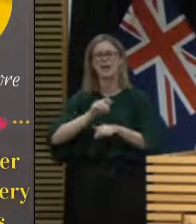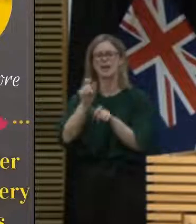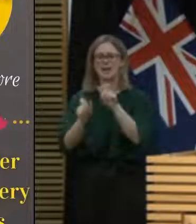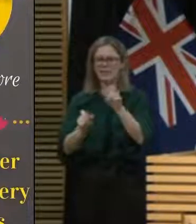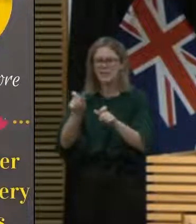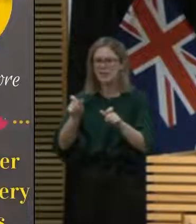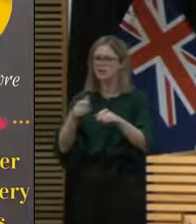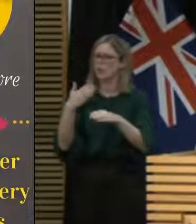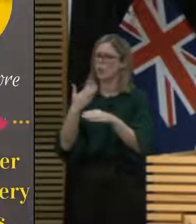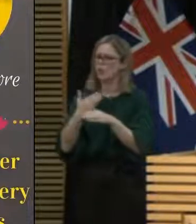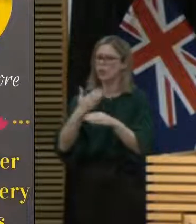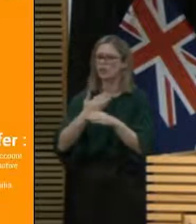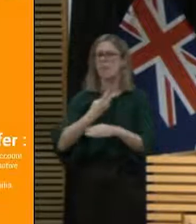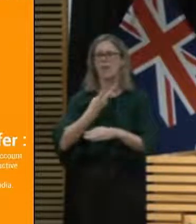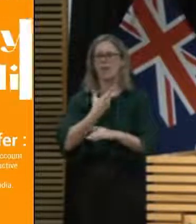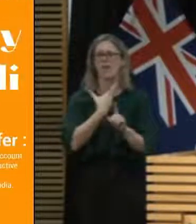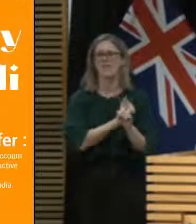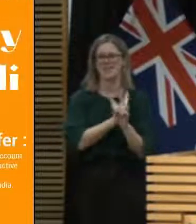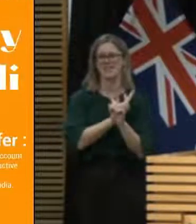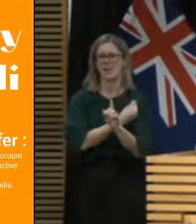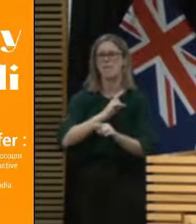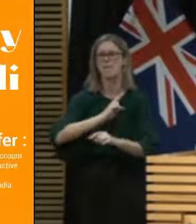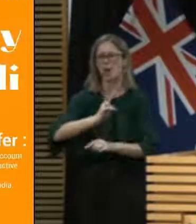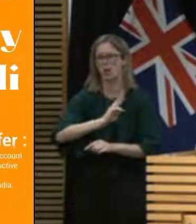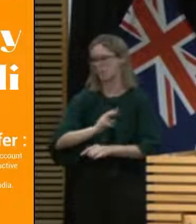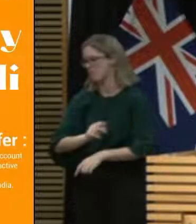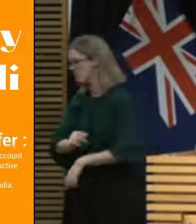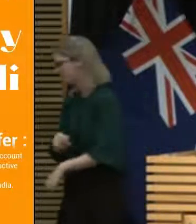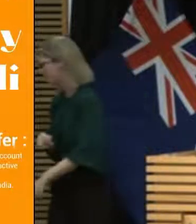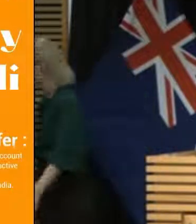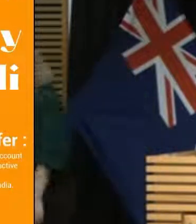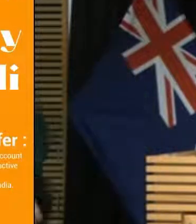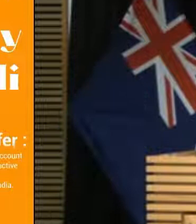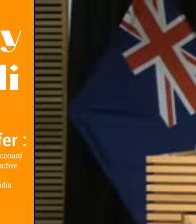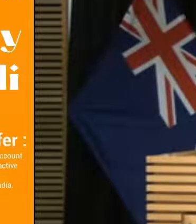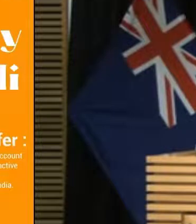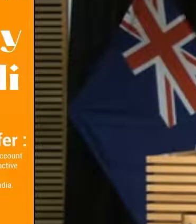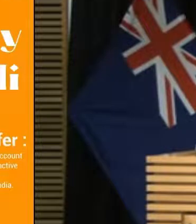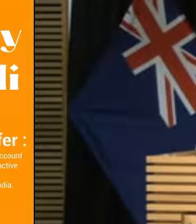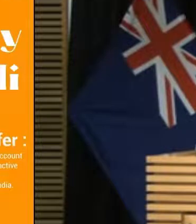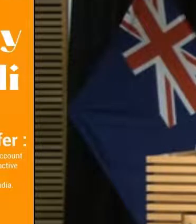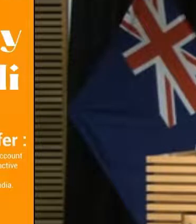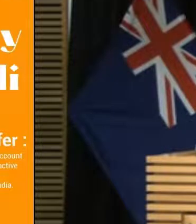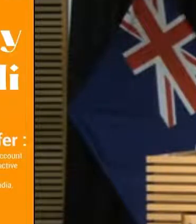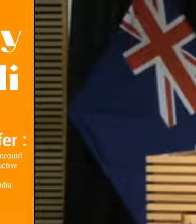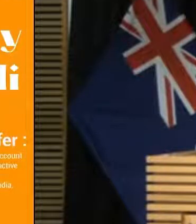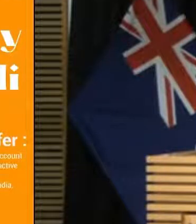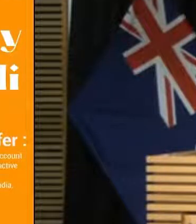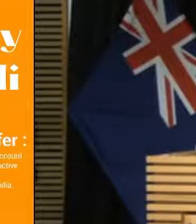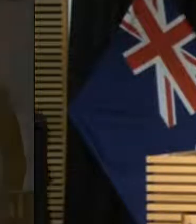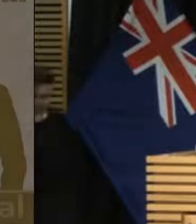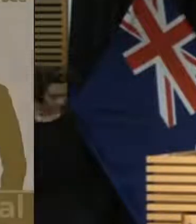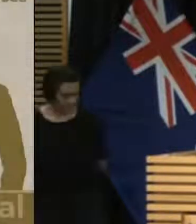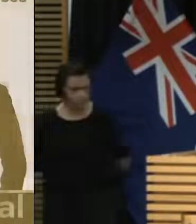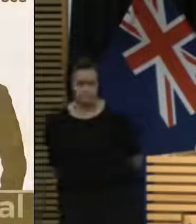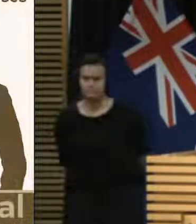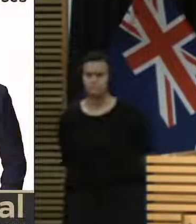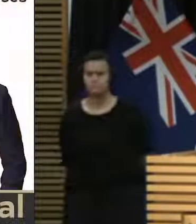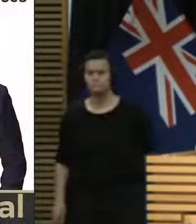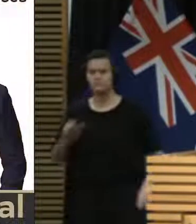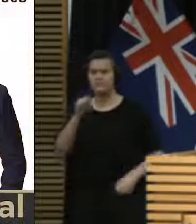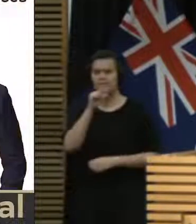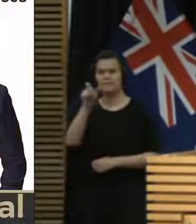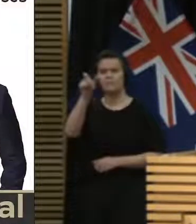but also workers are both vaccinated. Prime Minister, if someone then ends up losing their job, are they just sort of marginalised